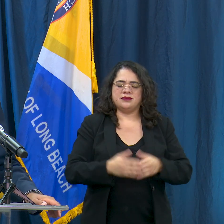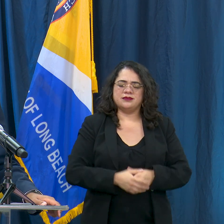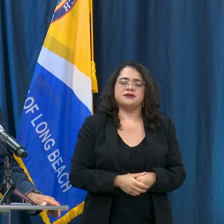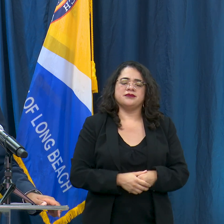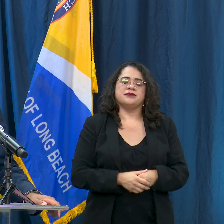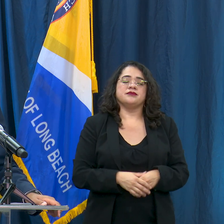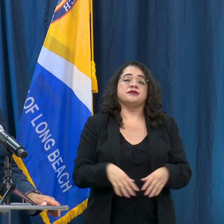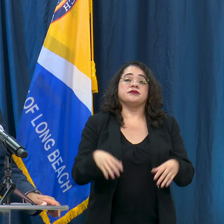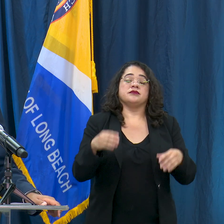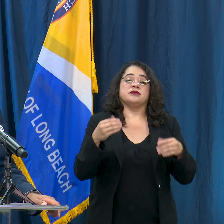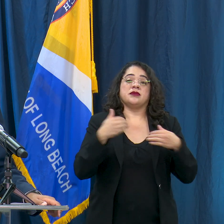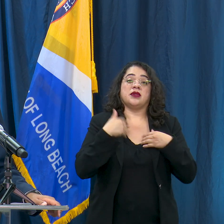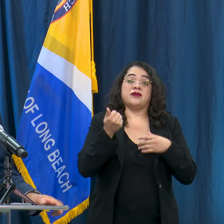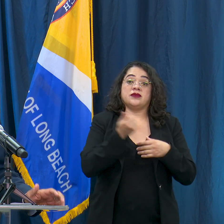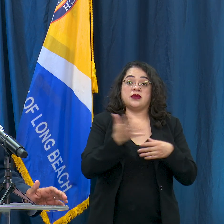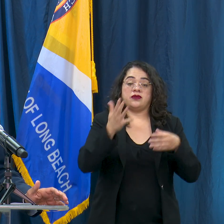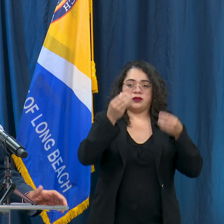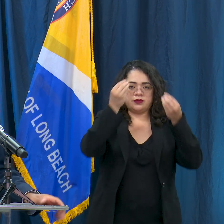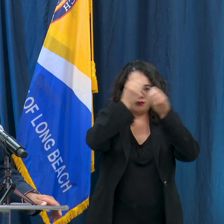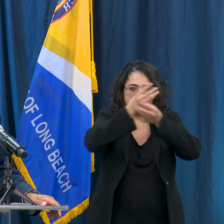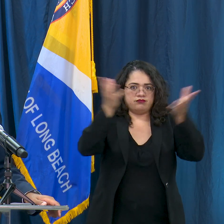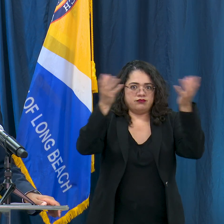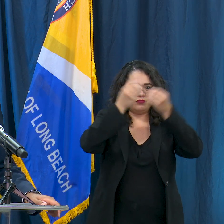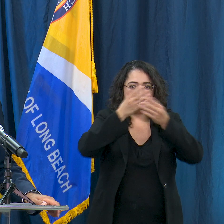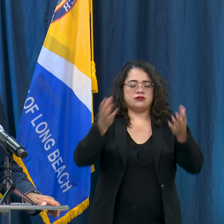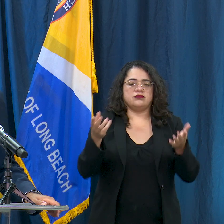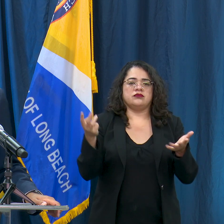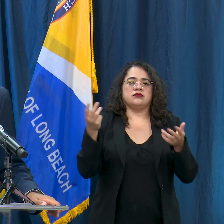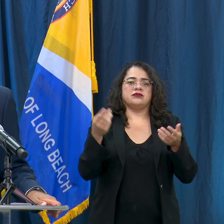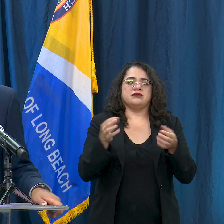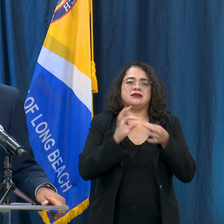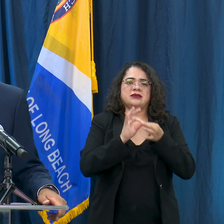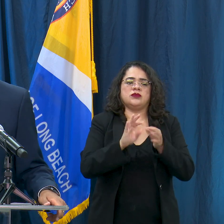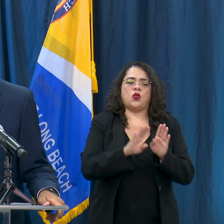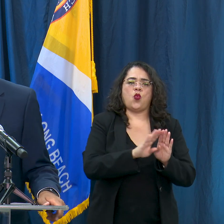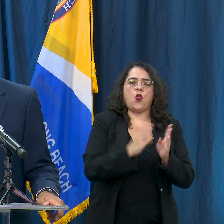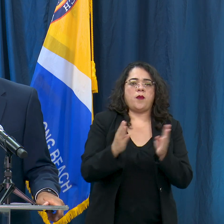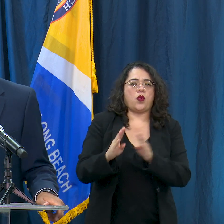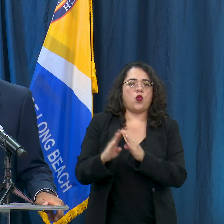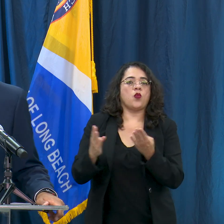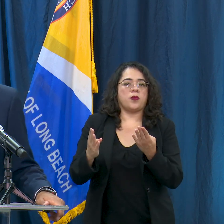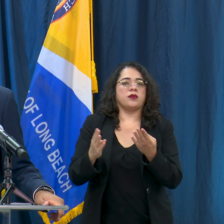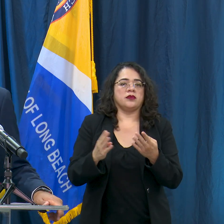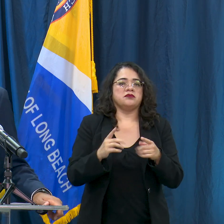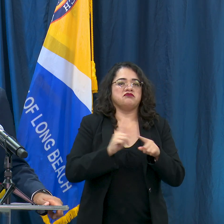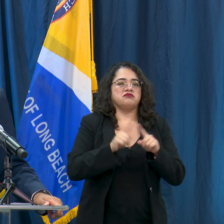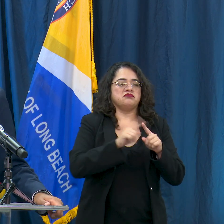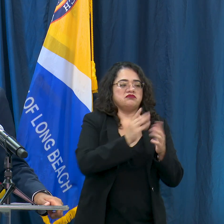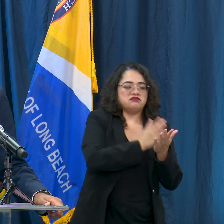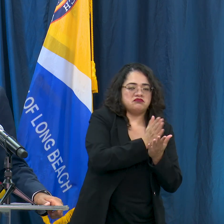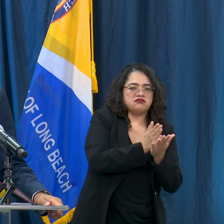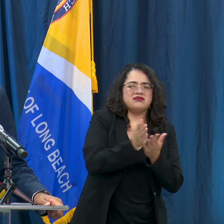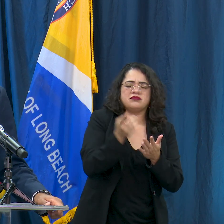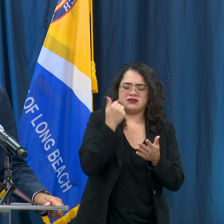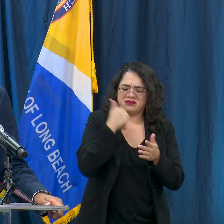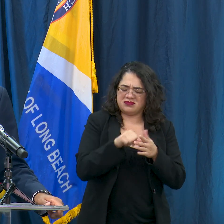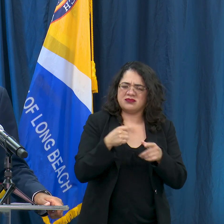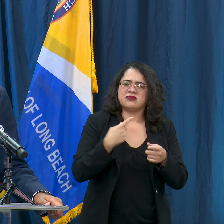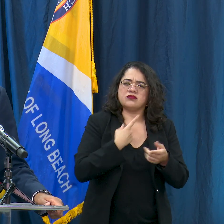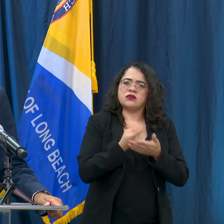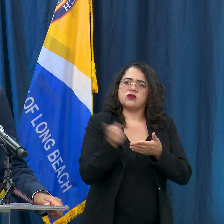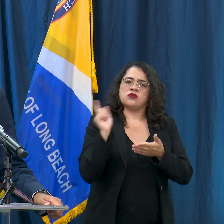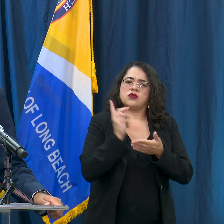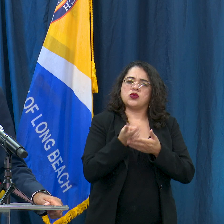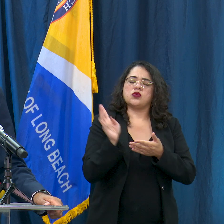of the reopening news. First is I talked maybe a week or two ago